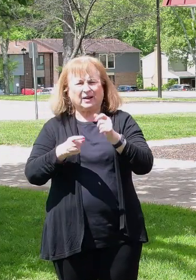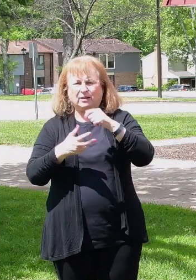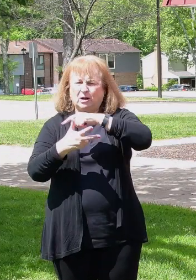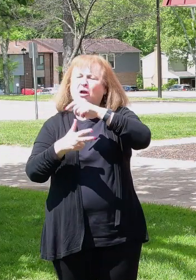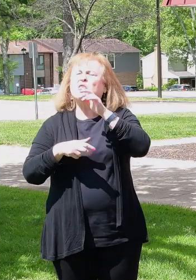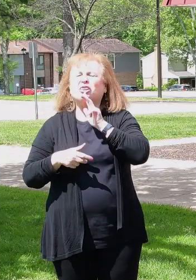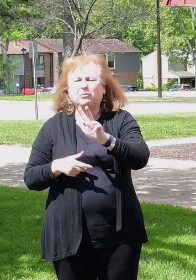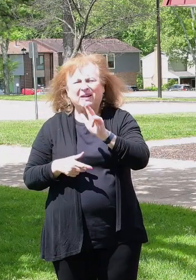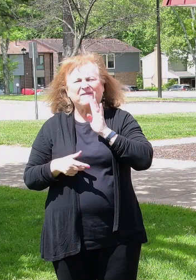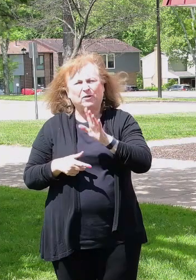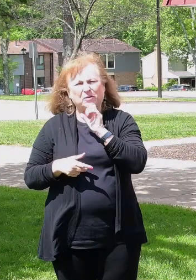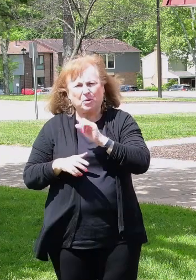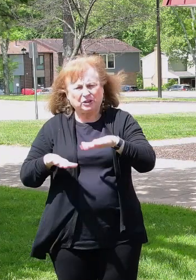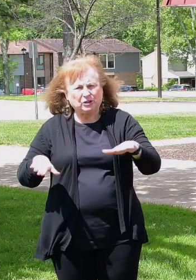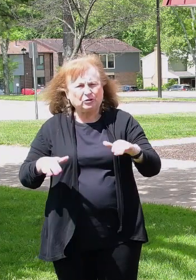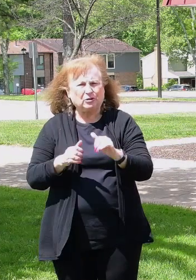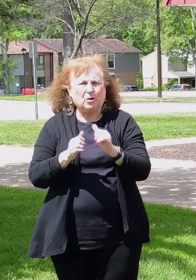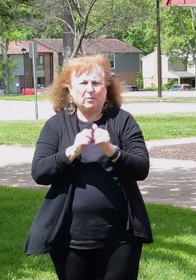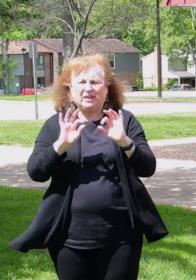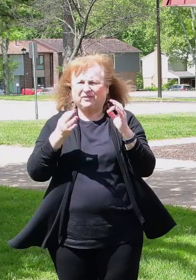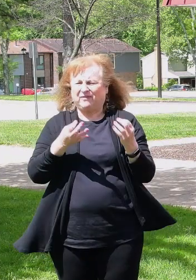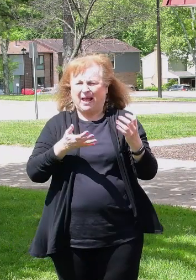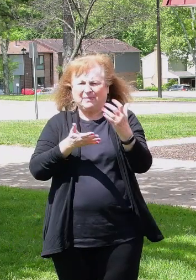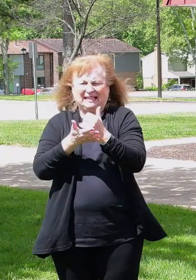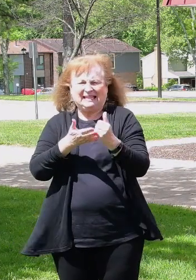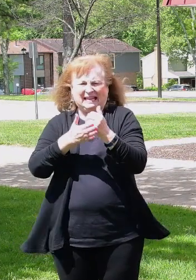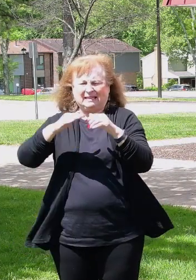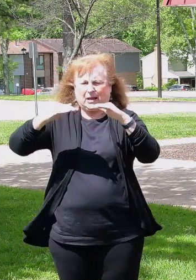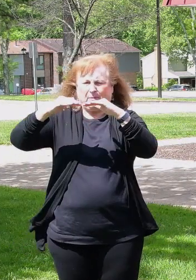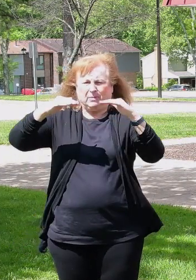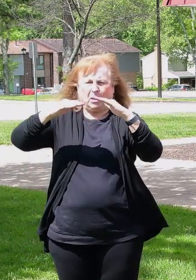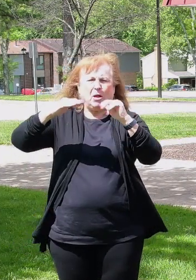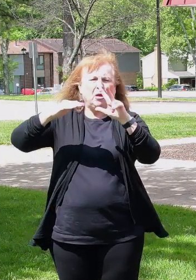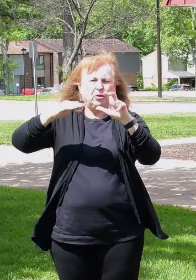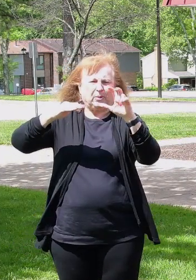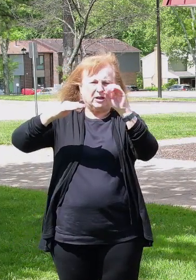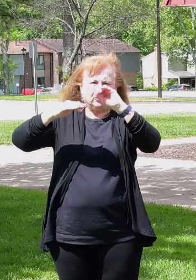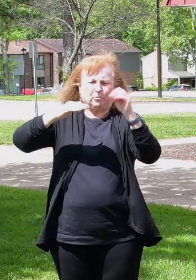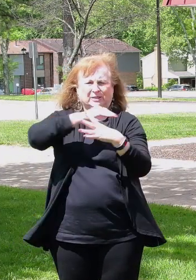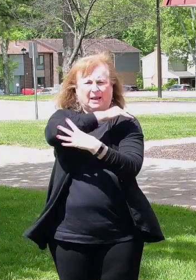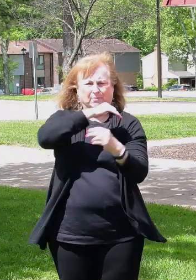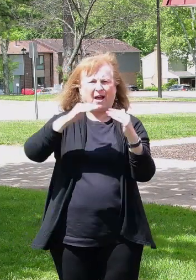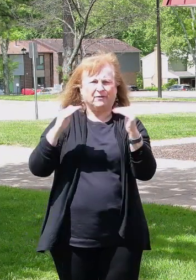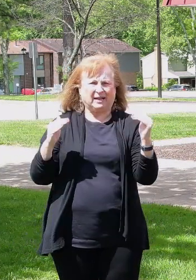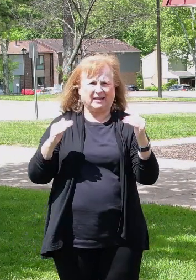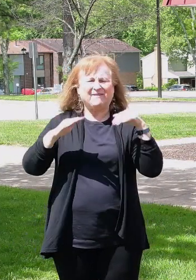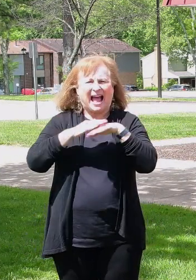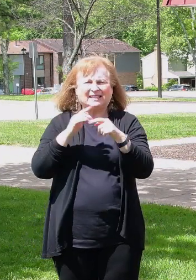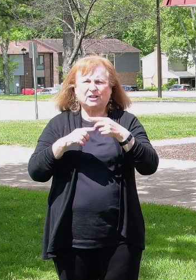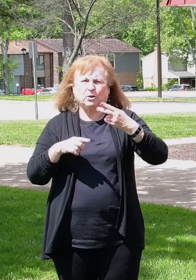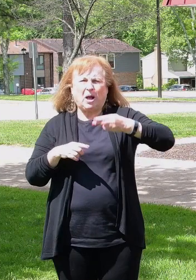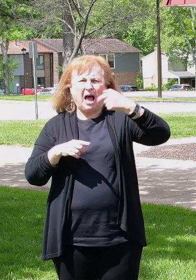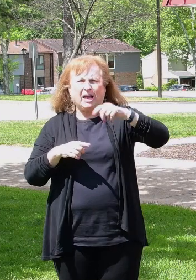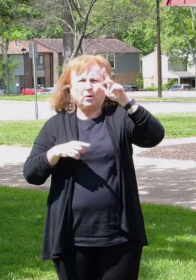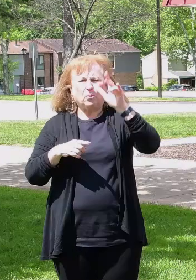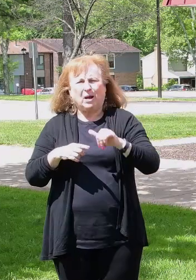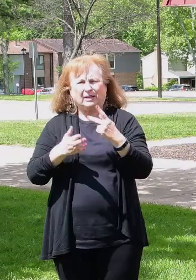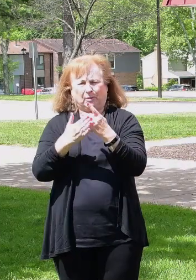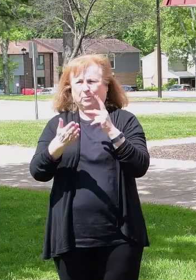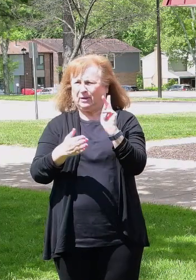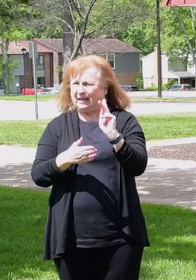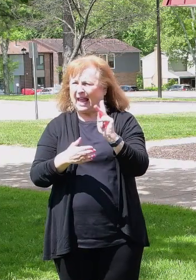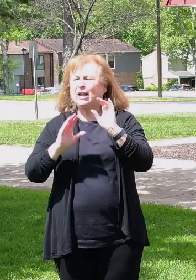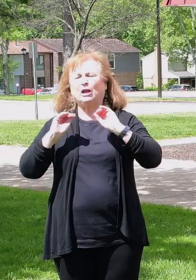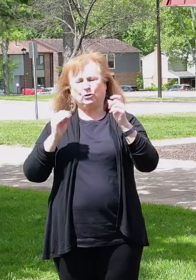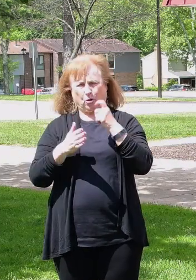and 4-year-old children with families earning incomes at or below the 300% poverty level access to high-quality pre-K at